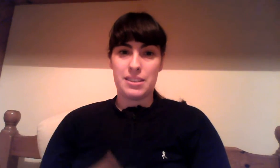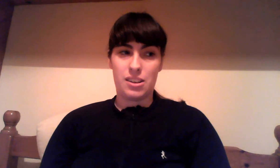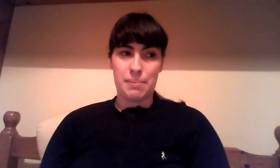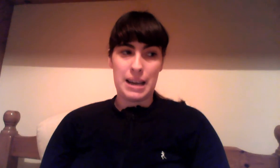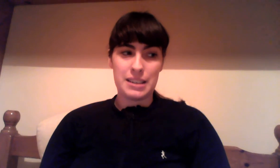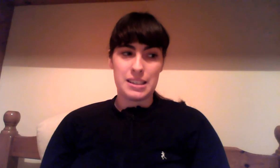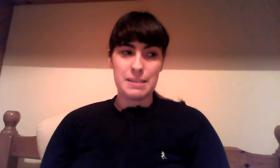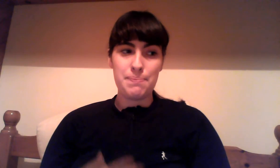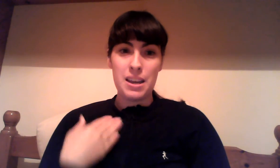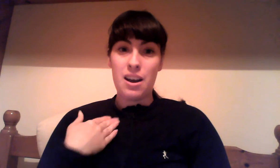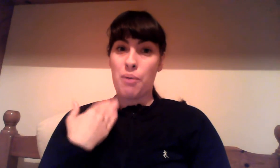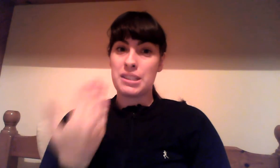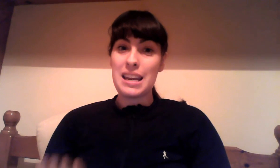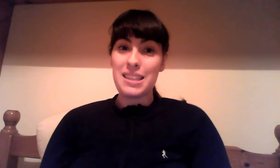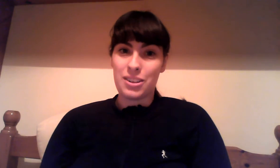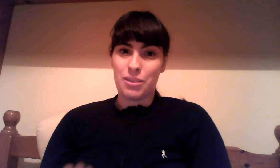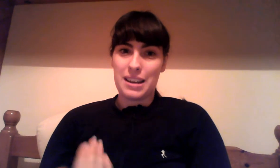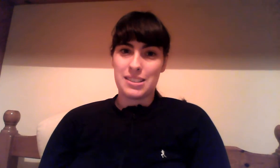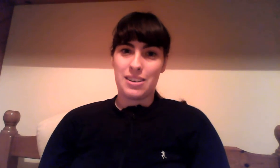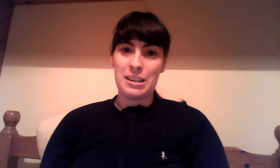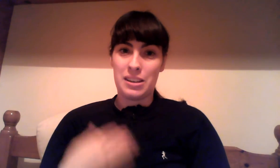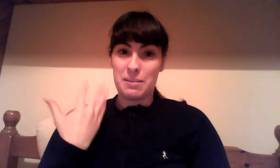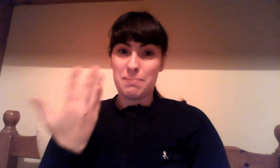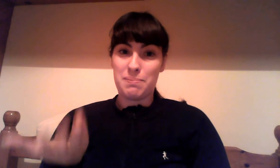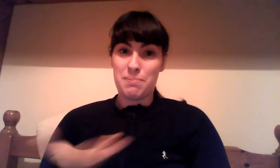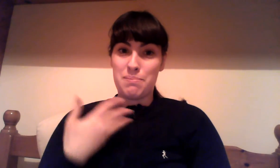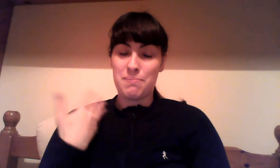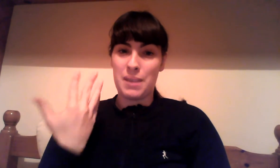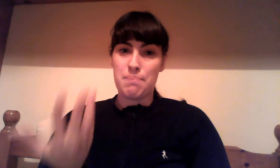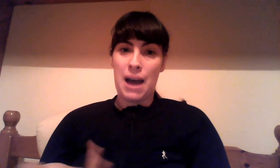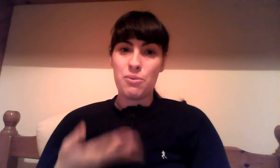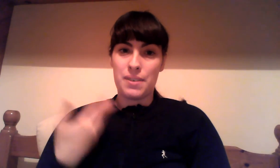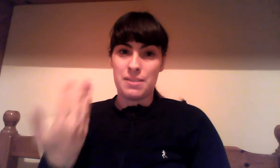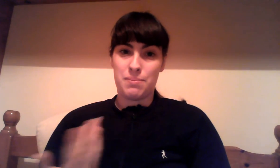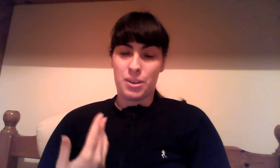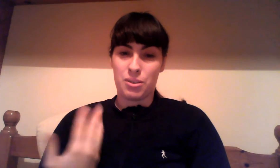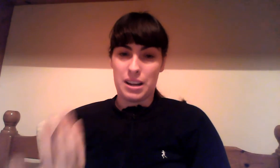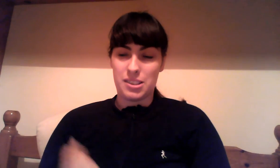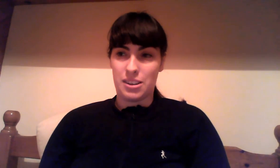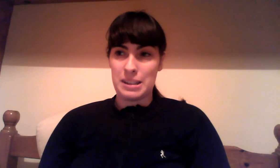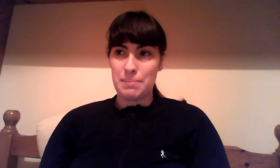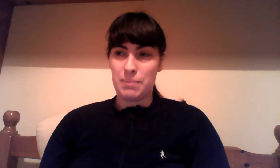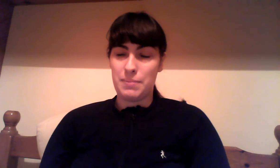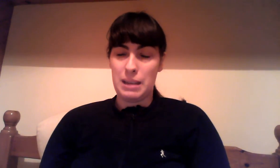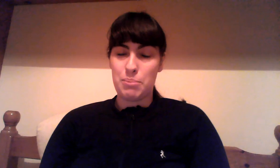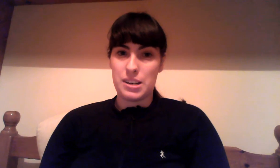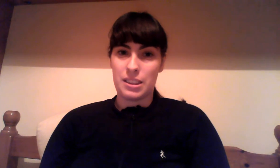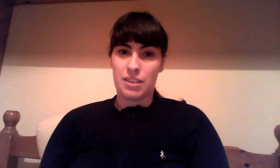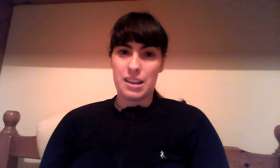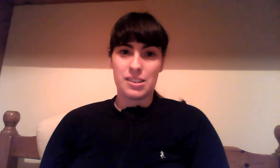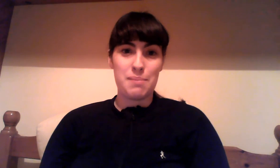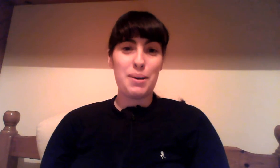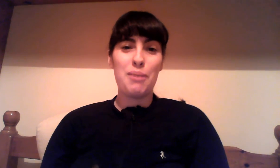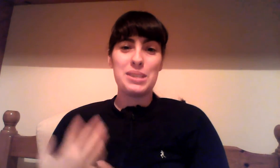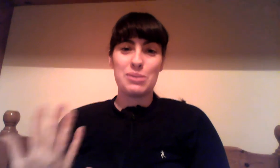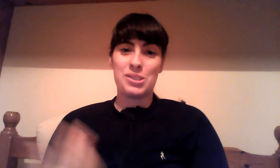sign back to him. I was saying the correct sign, like mouthing the correct sign, lip reading the correct sign, but I was still signing